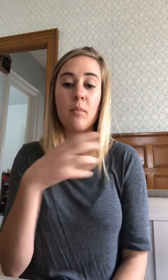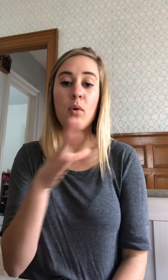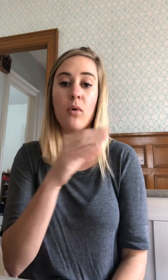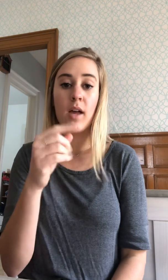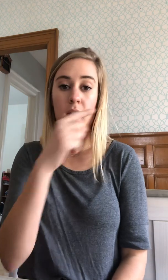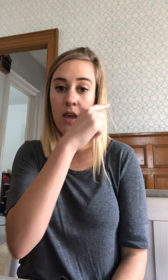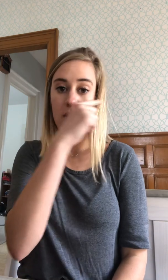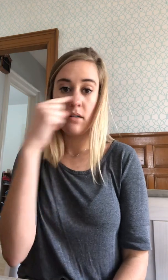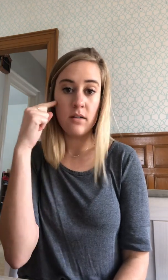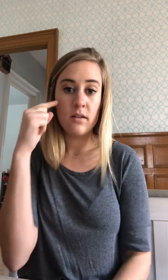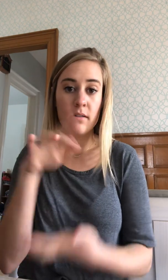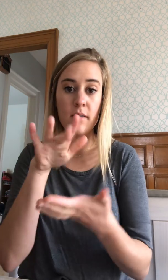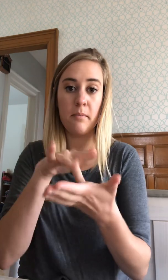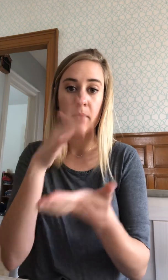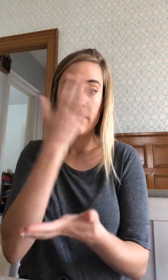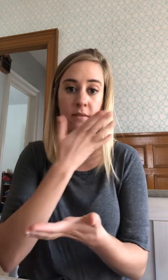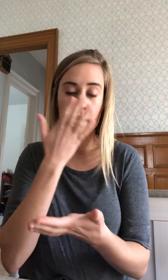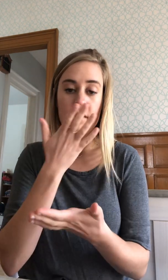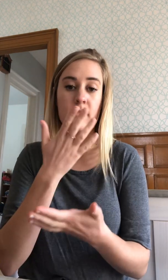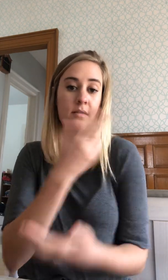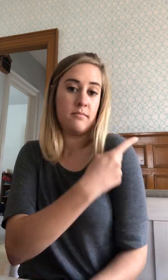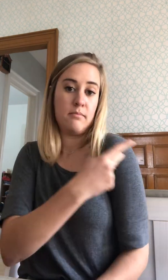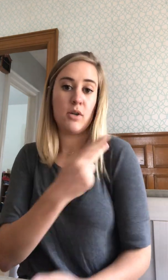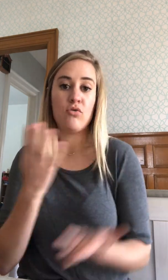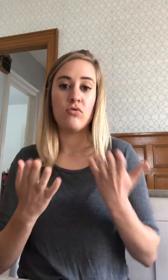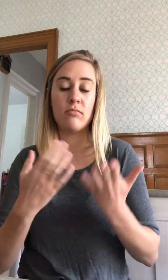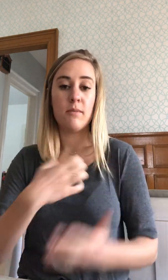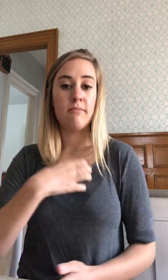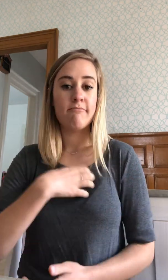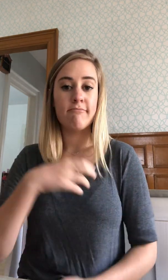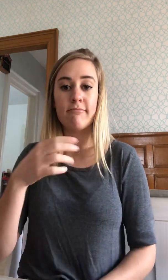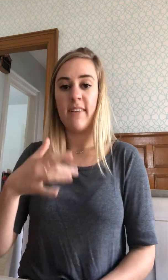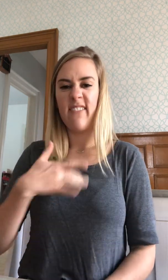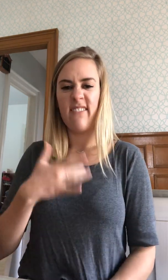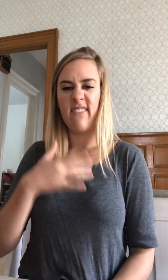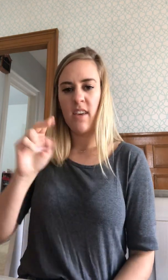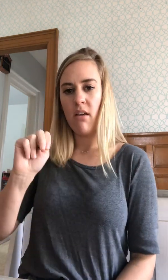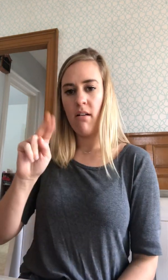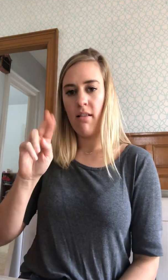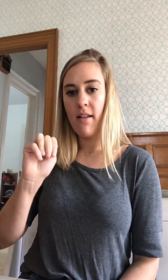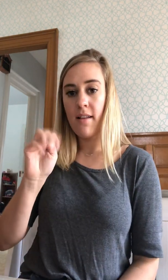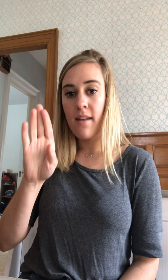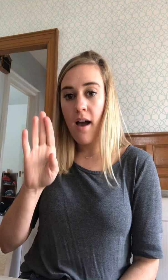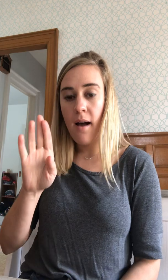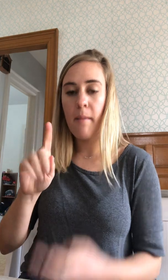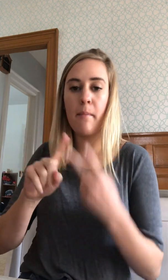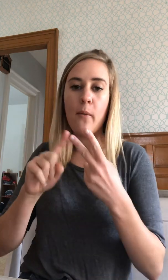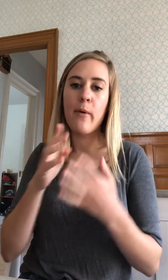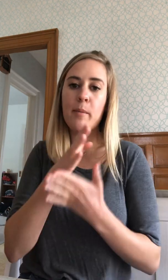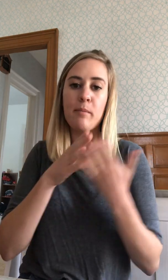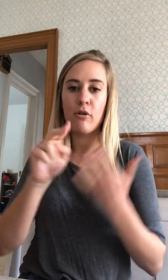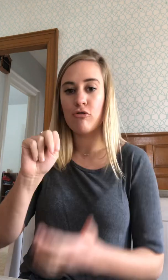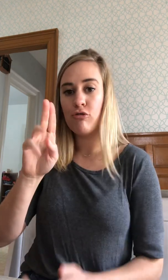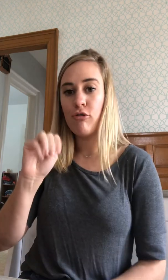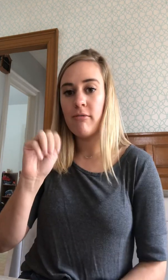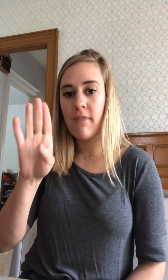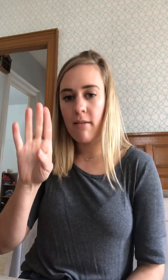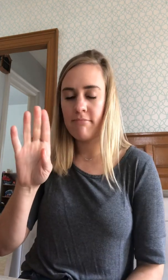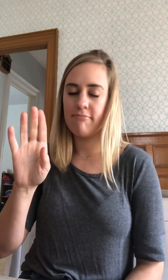midface, patients may complain of anesthesia of an area or at least paresthesia, that is an altered sensation. So